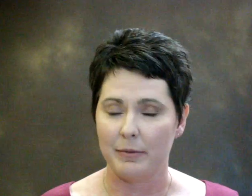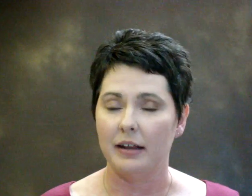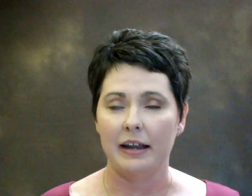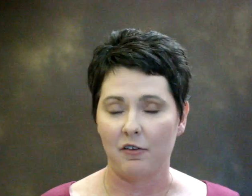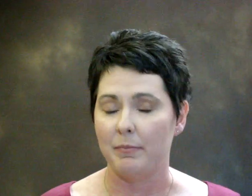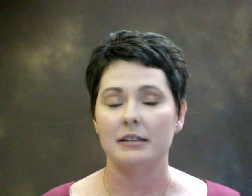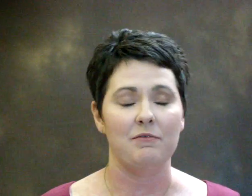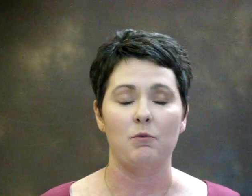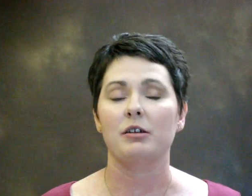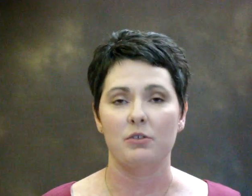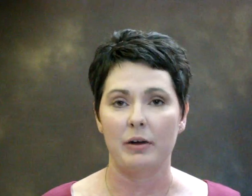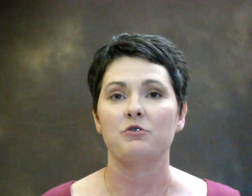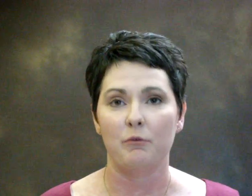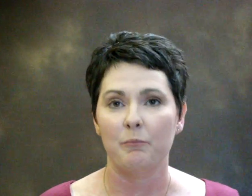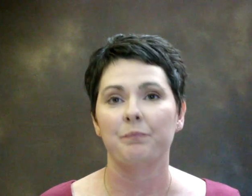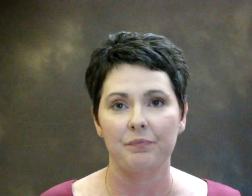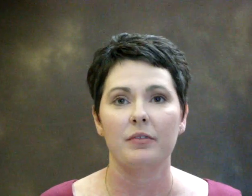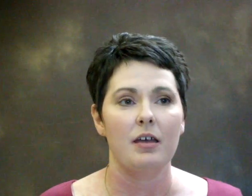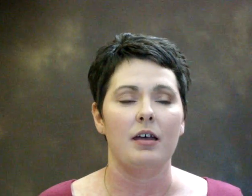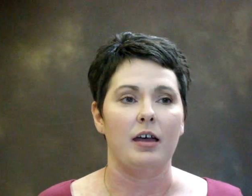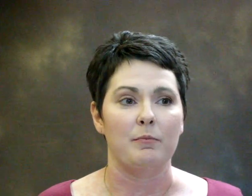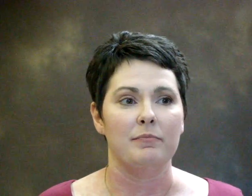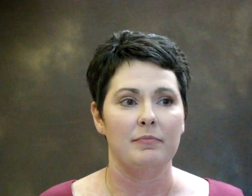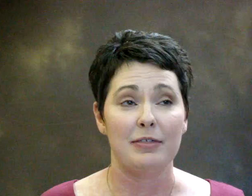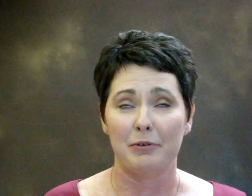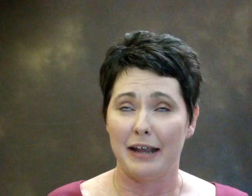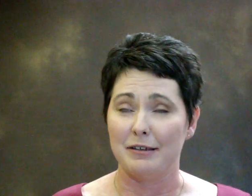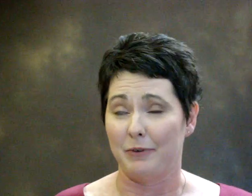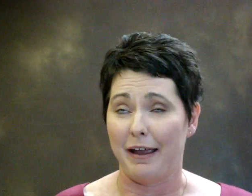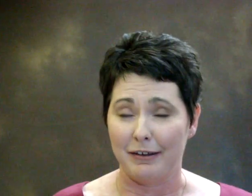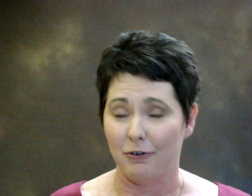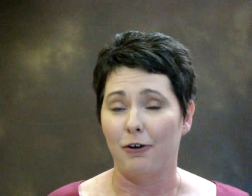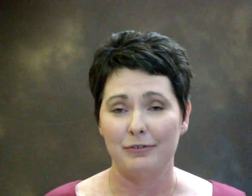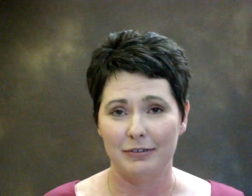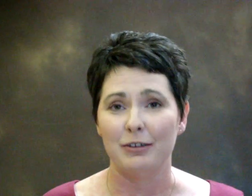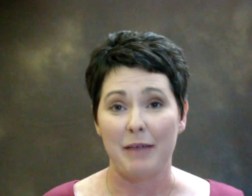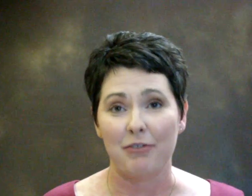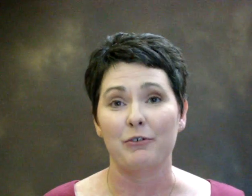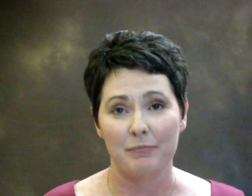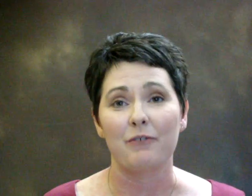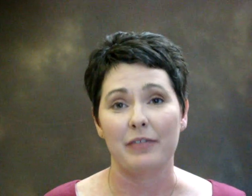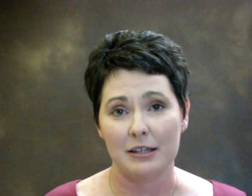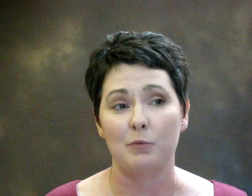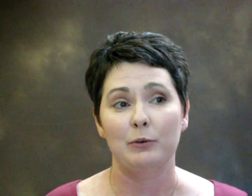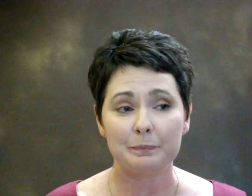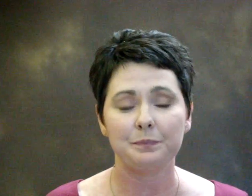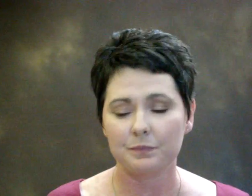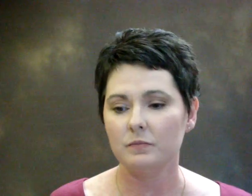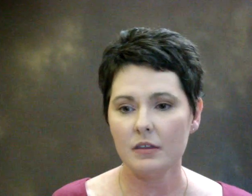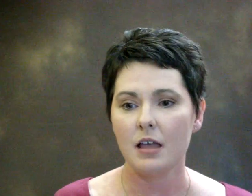to get out of bed to even walk to the restroom. There were days where I had to crawl to the bathroom that summer. Is